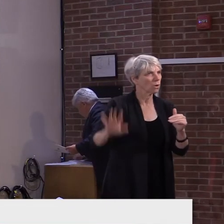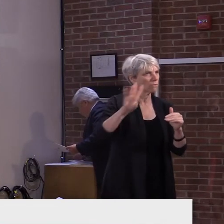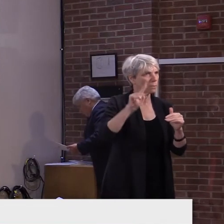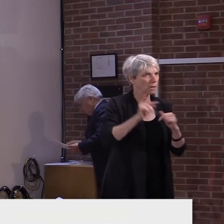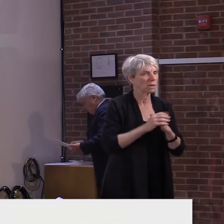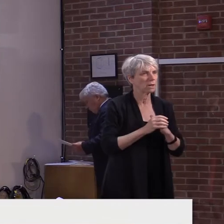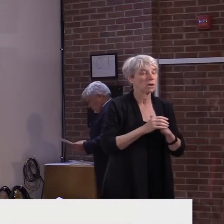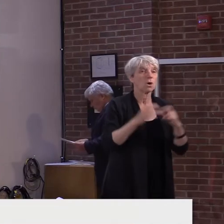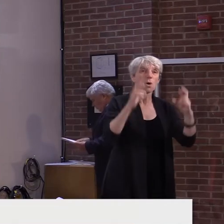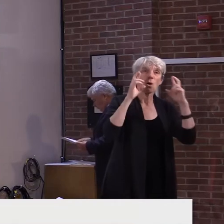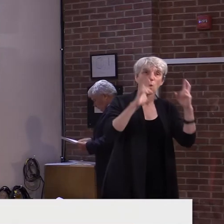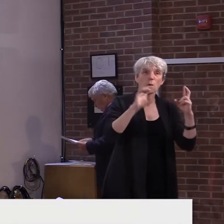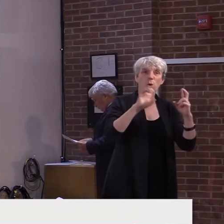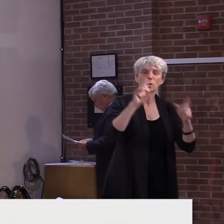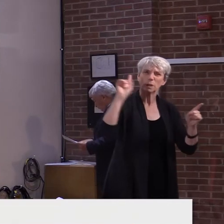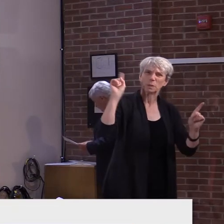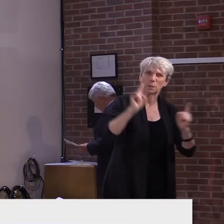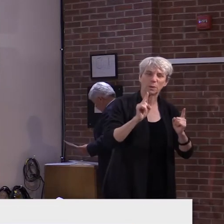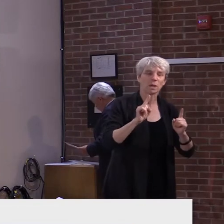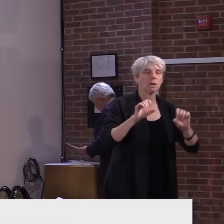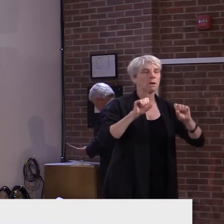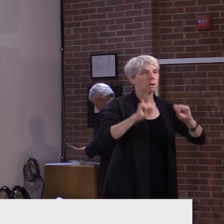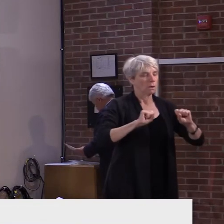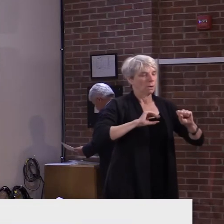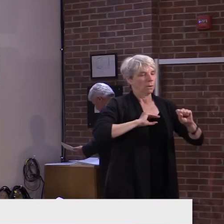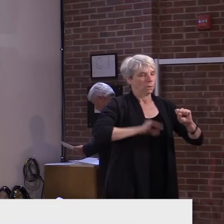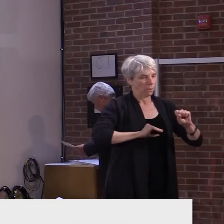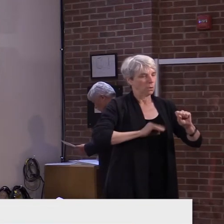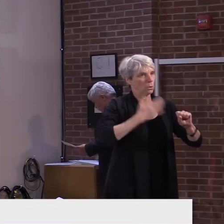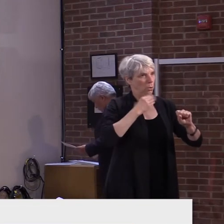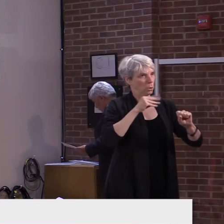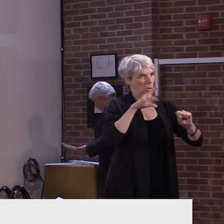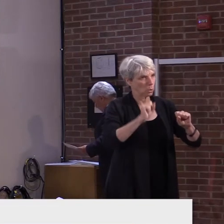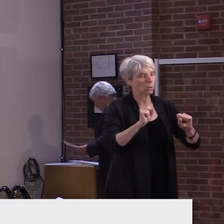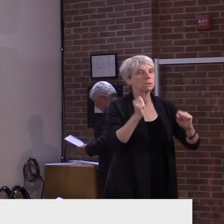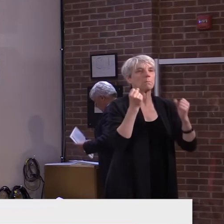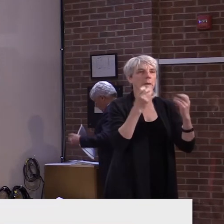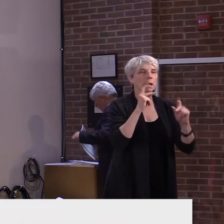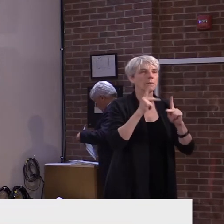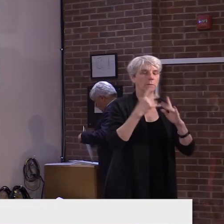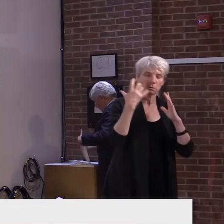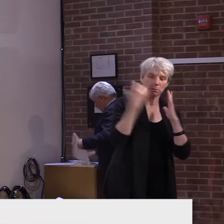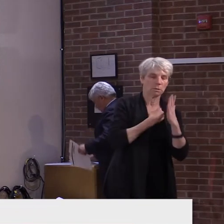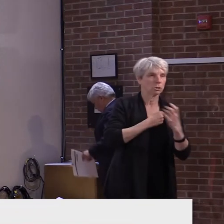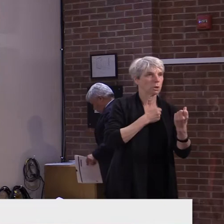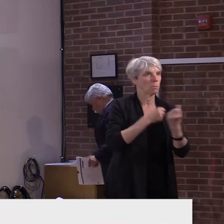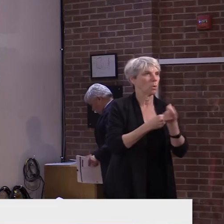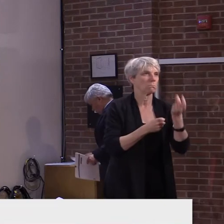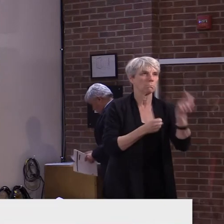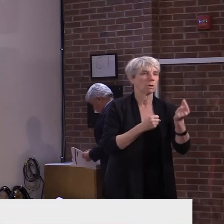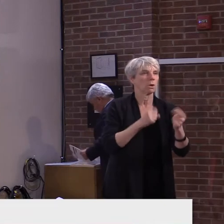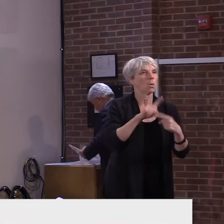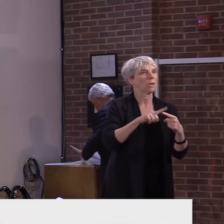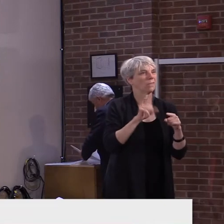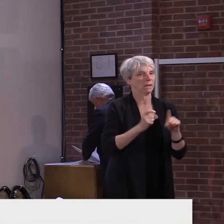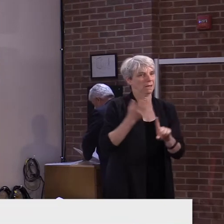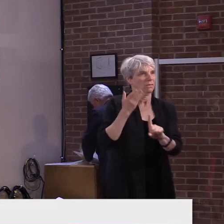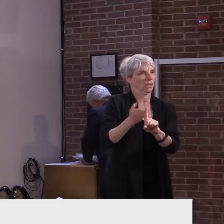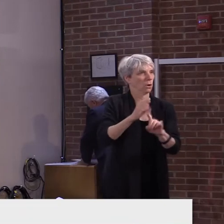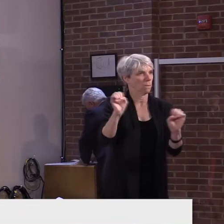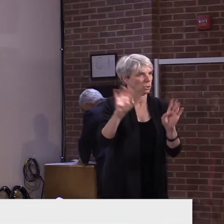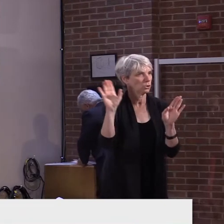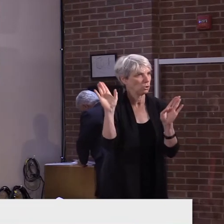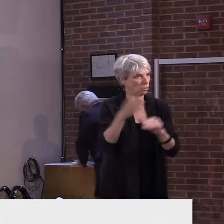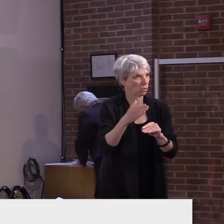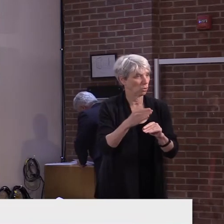decrease, we are encouraged that many people are receiving the critical care and support that they need in an emergency department following an